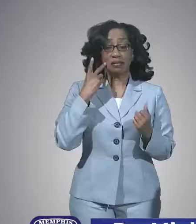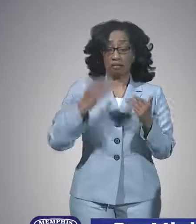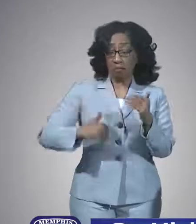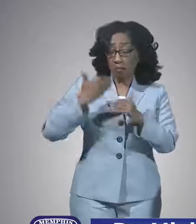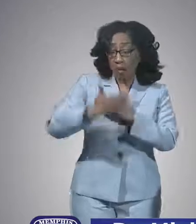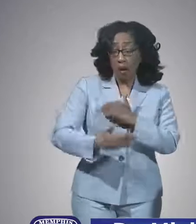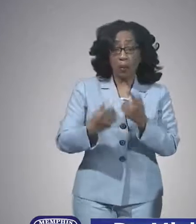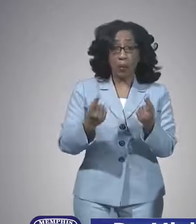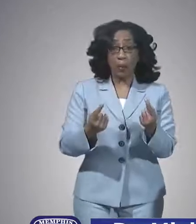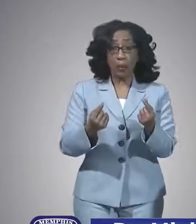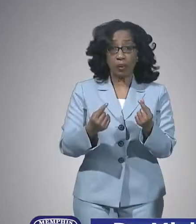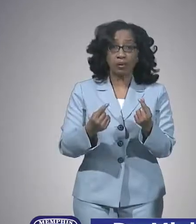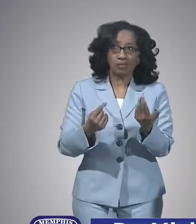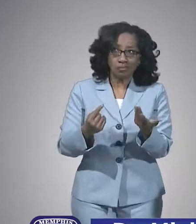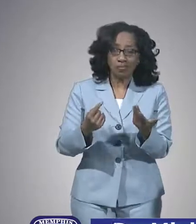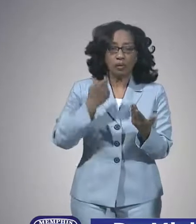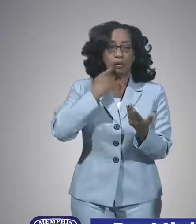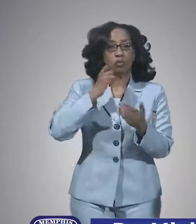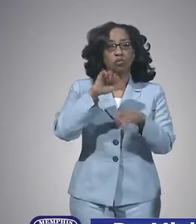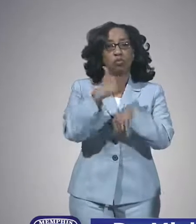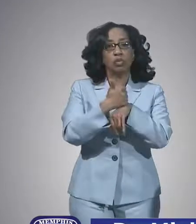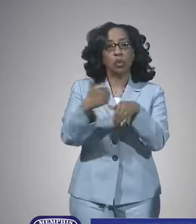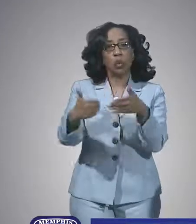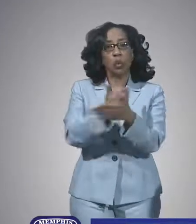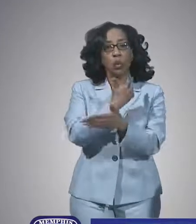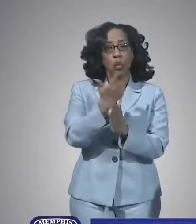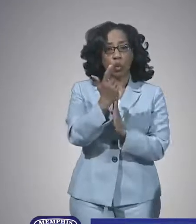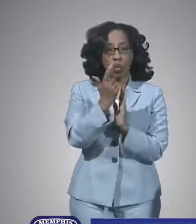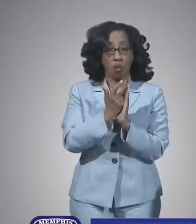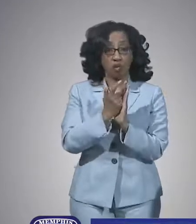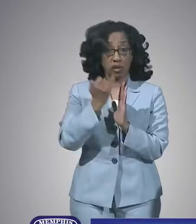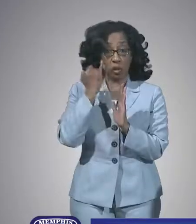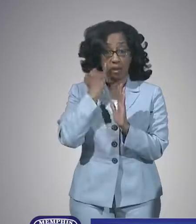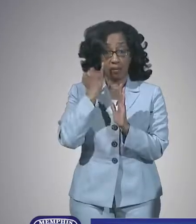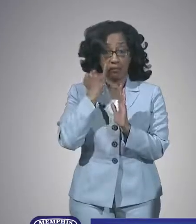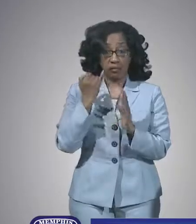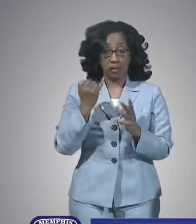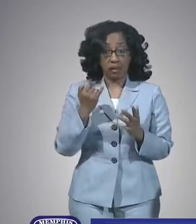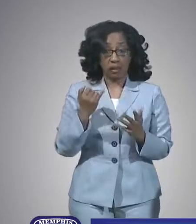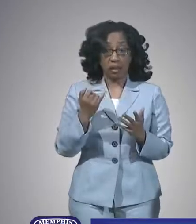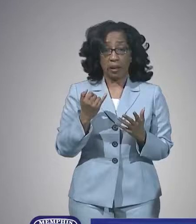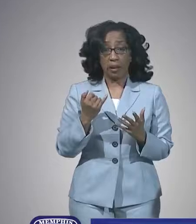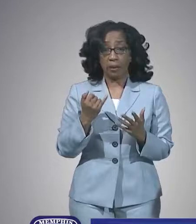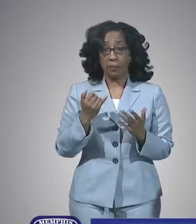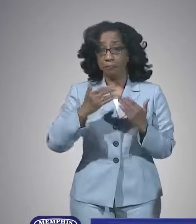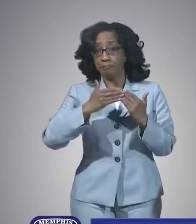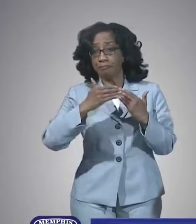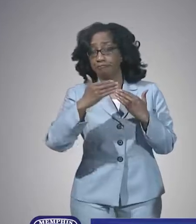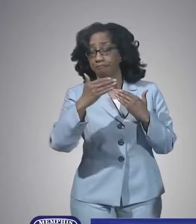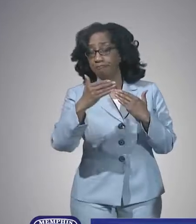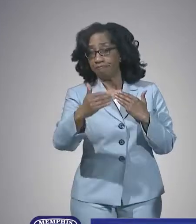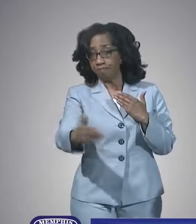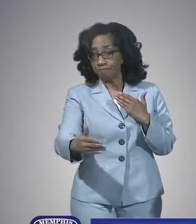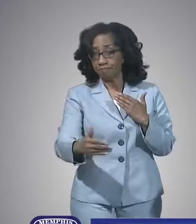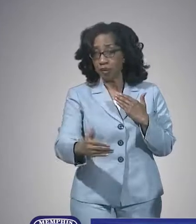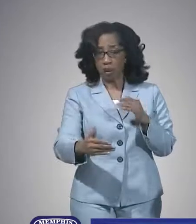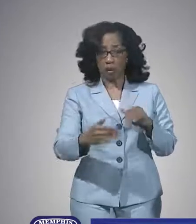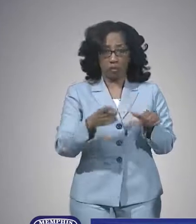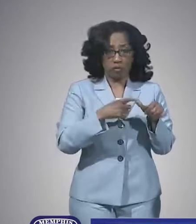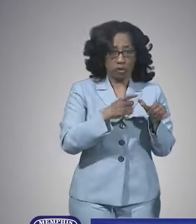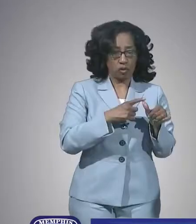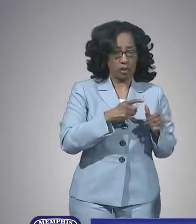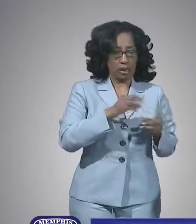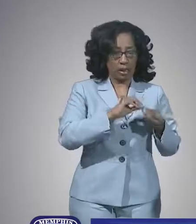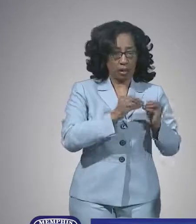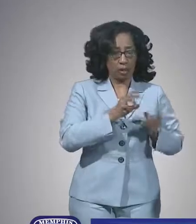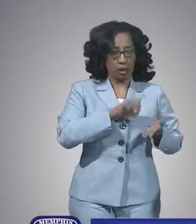next given the new law. So if there are any updates on what will be coming given what we're seeing in the numbers,